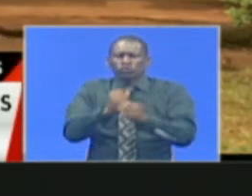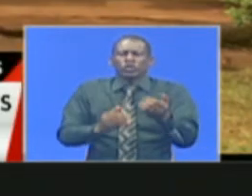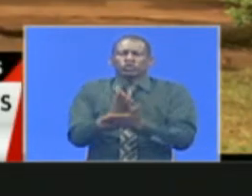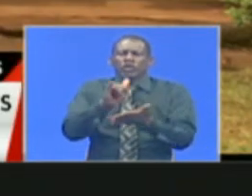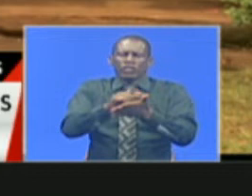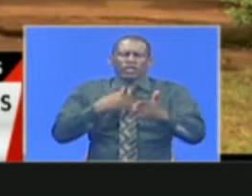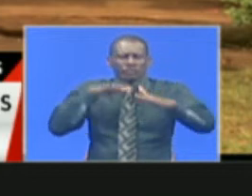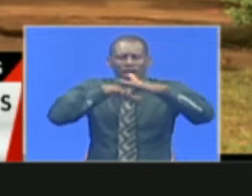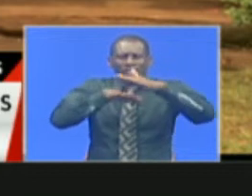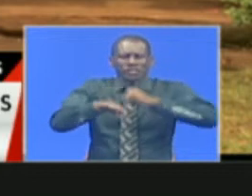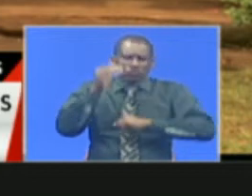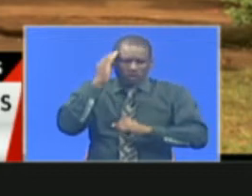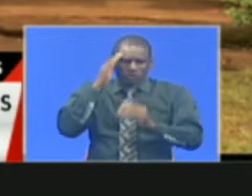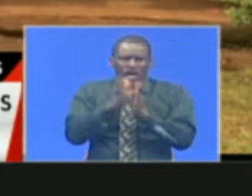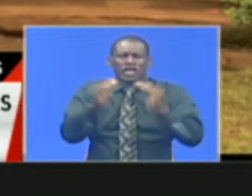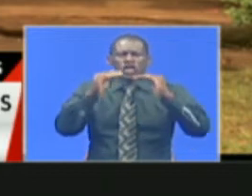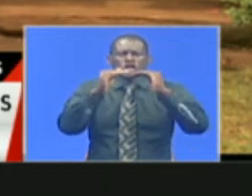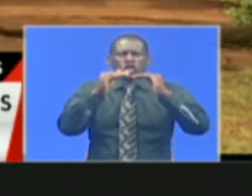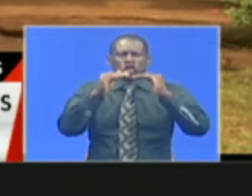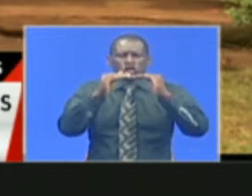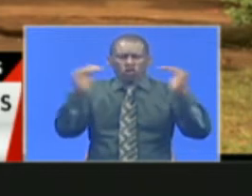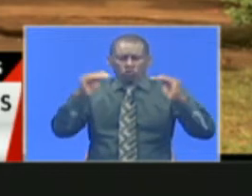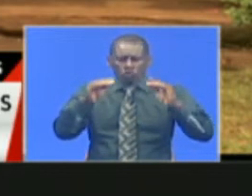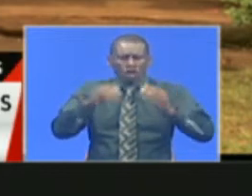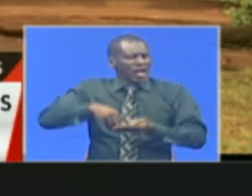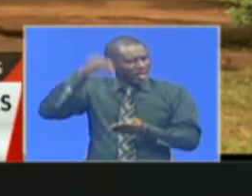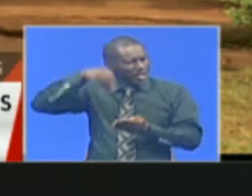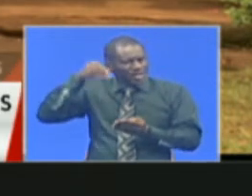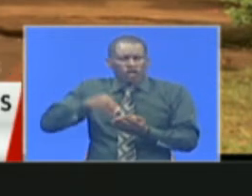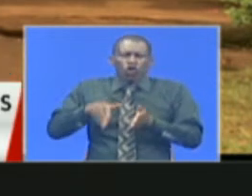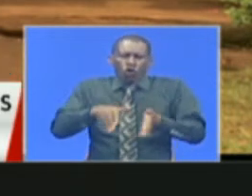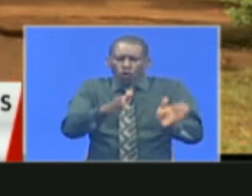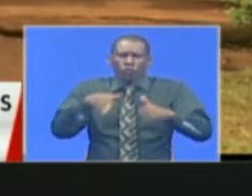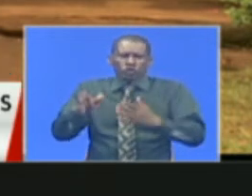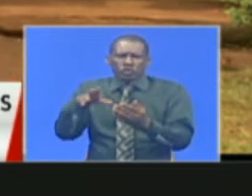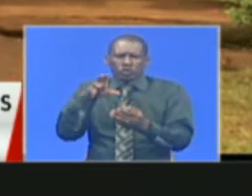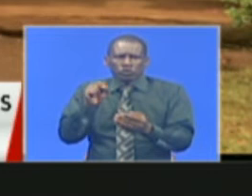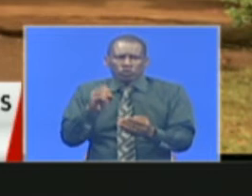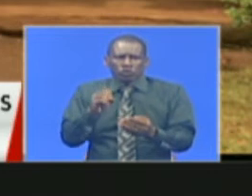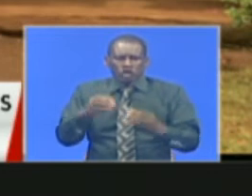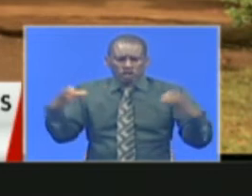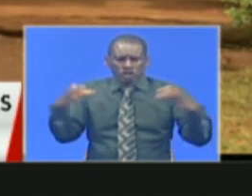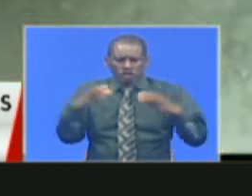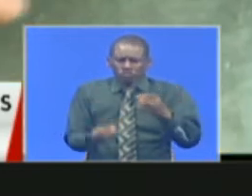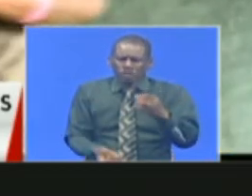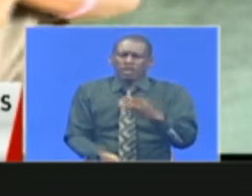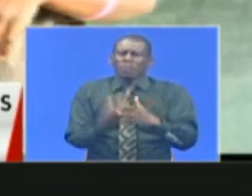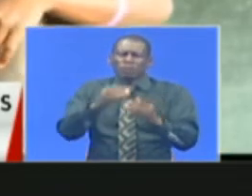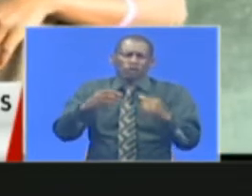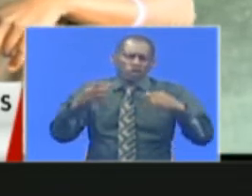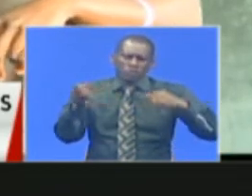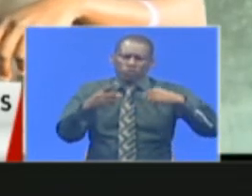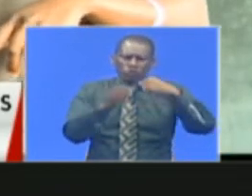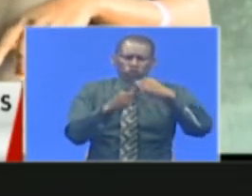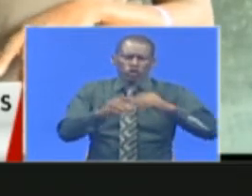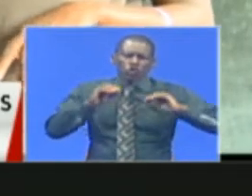to education and equitable lifelong learning opportunities. So the team came in June. We are just training